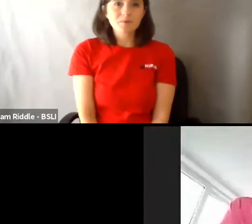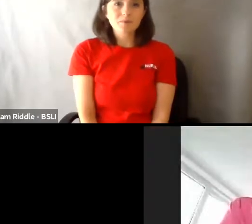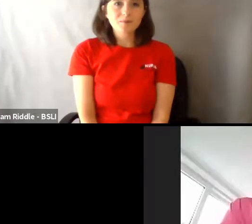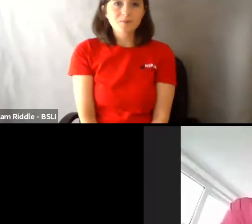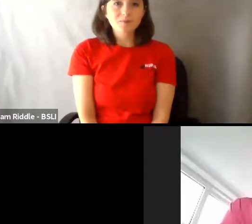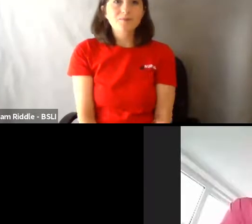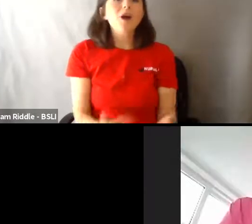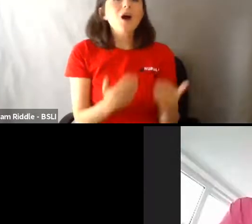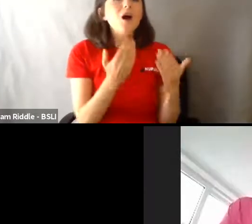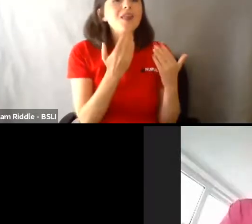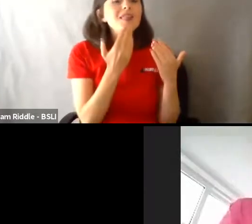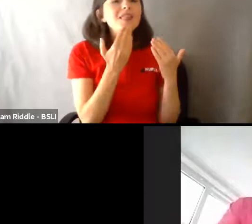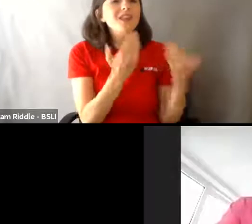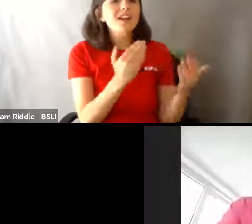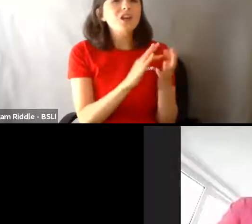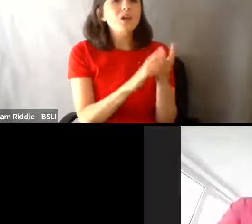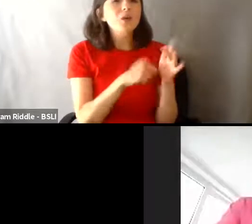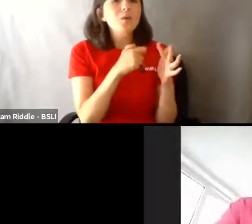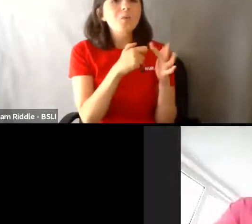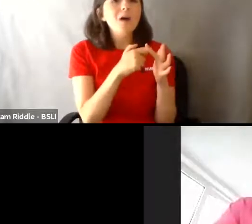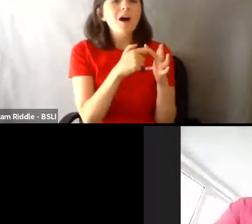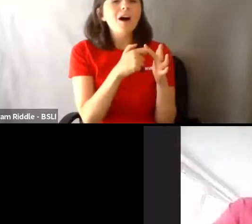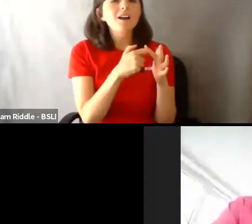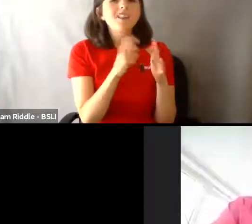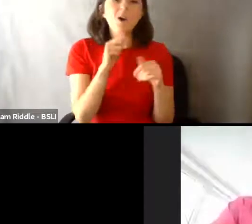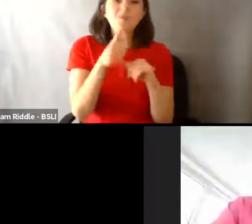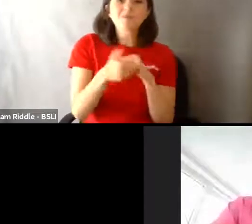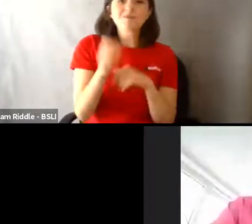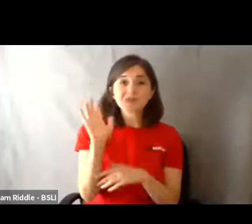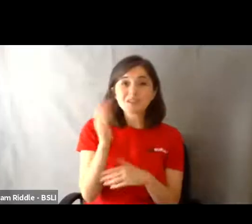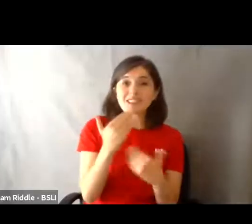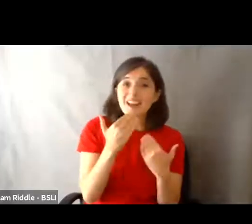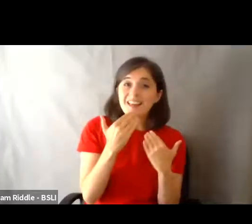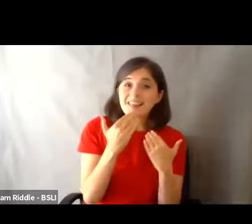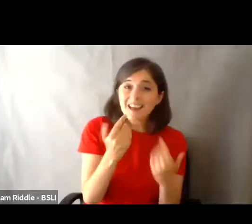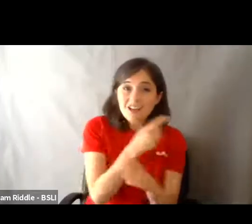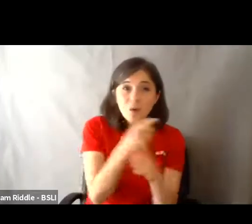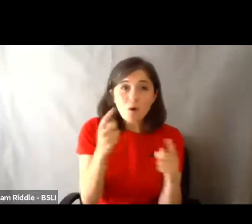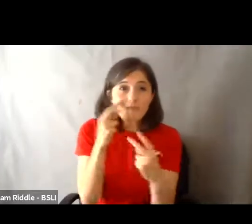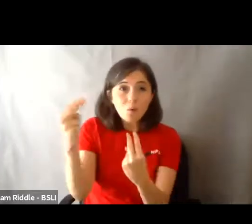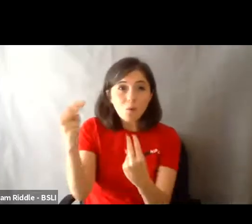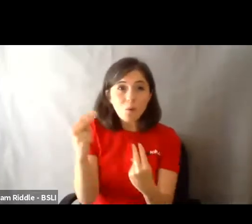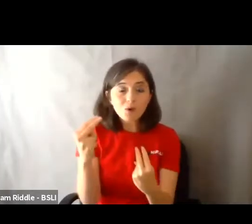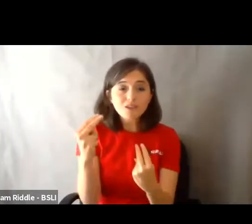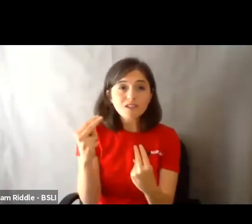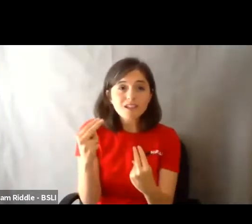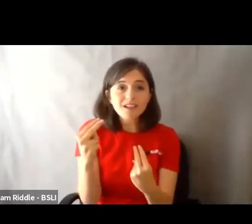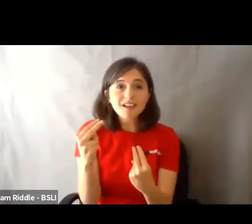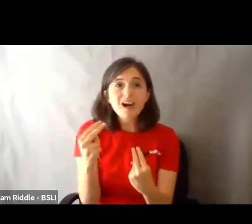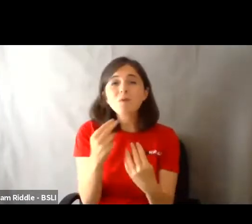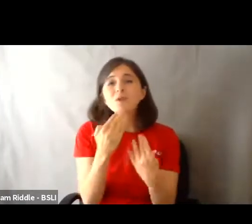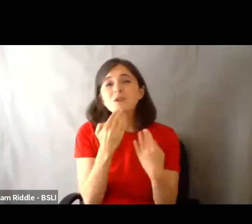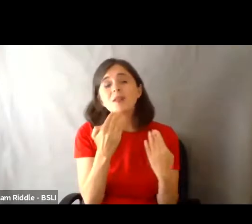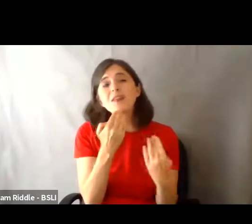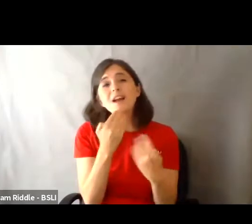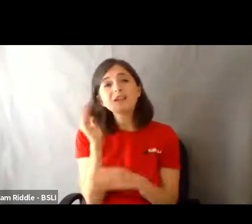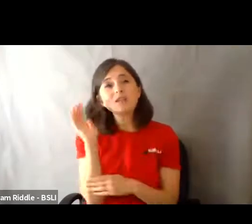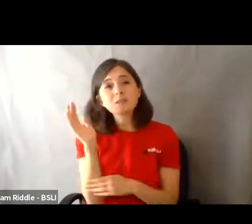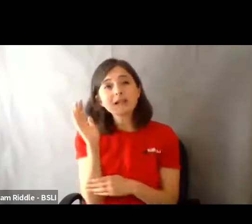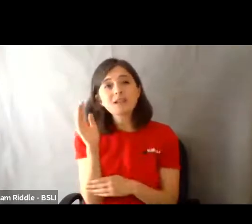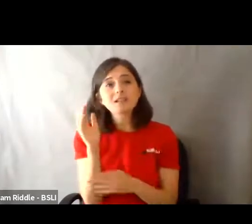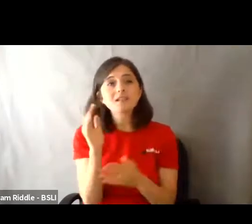Okay, thanks, Mark. And really, I've just come back to say thanks everyone for tuning in. I would like to thank our speakers, Paul